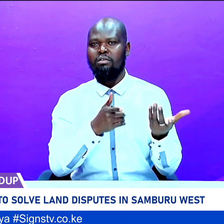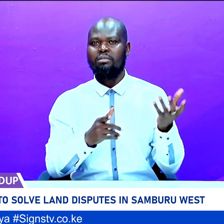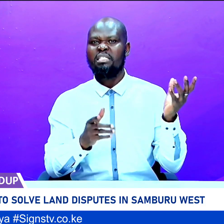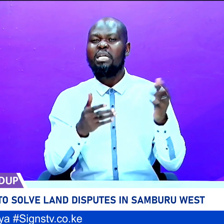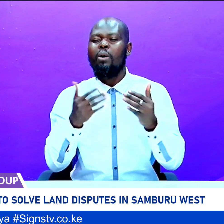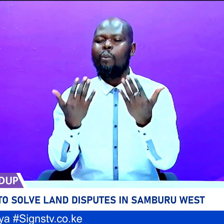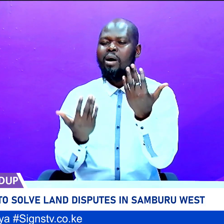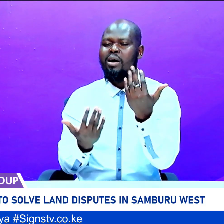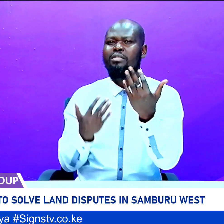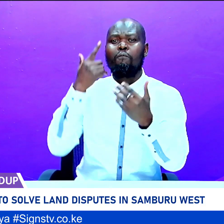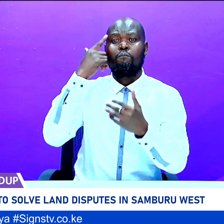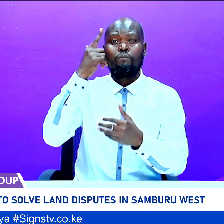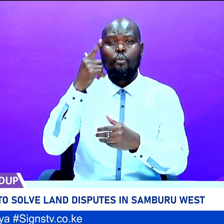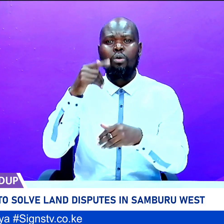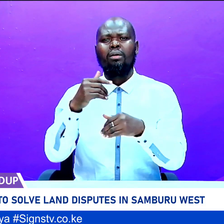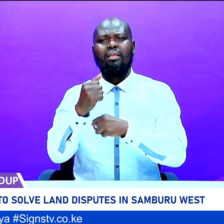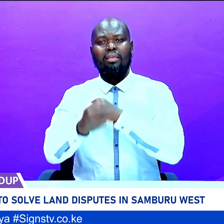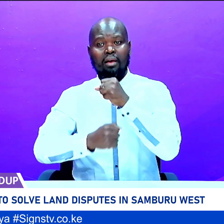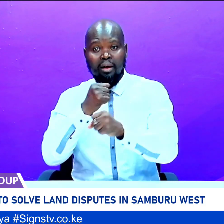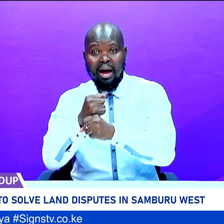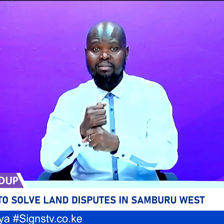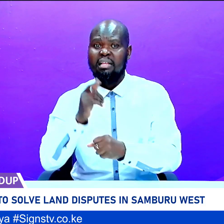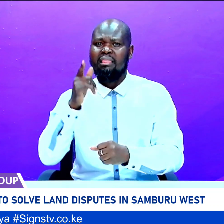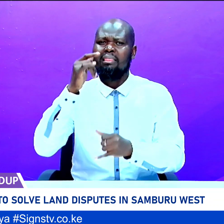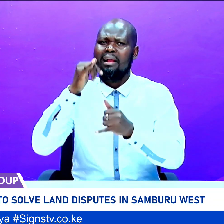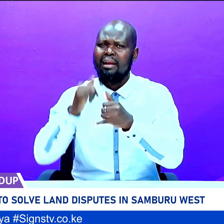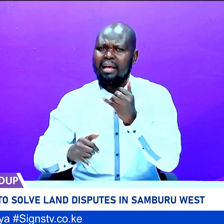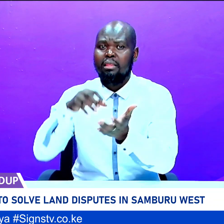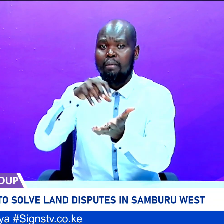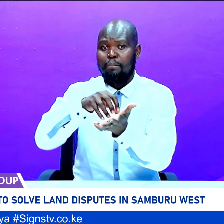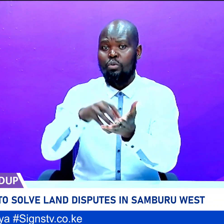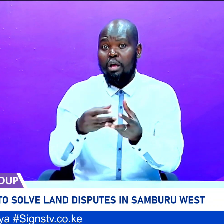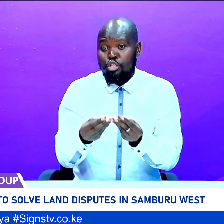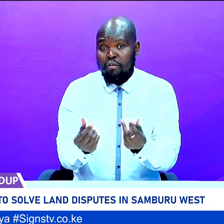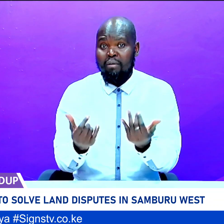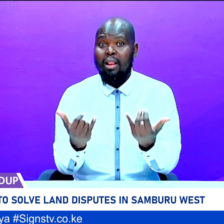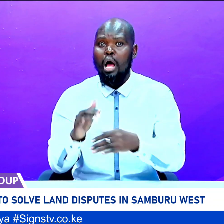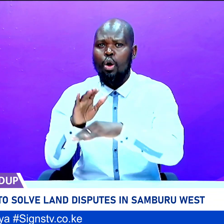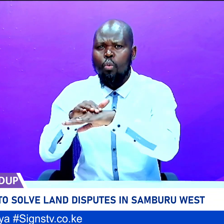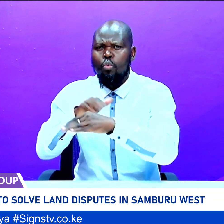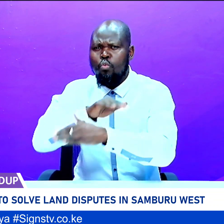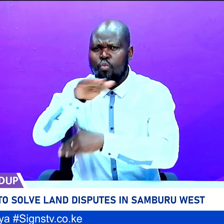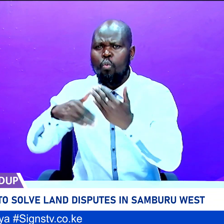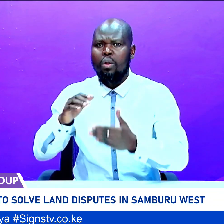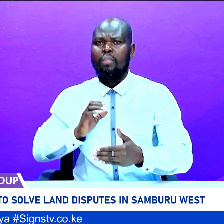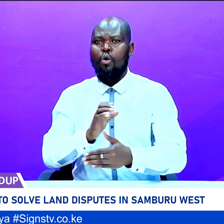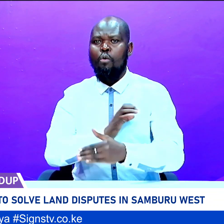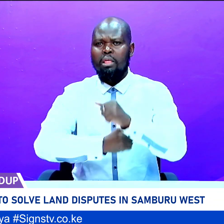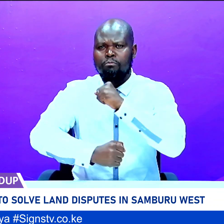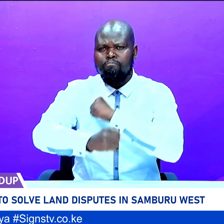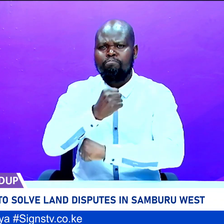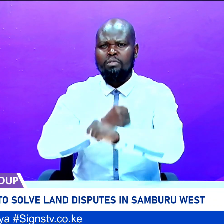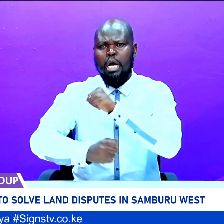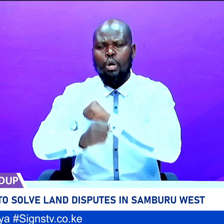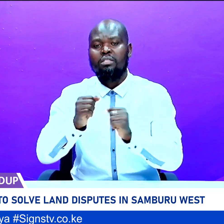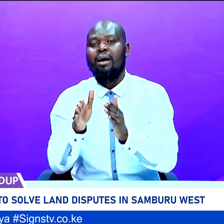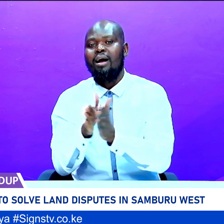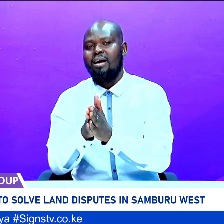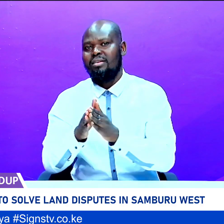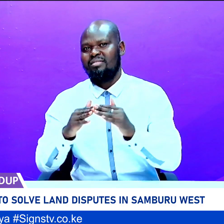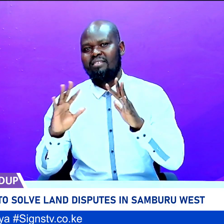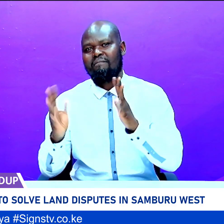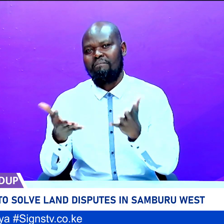they have waited for years for a lasting solution and now are calling on the commission to act swiftly